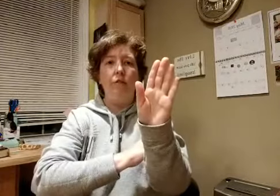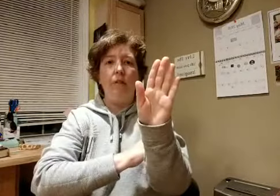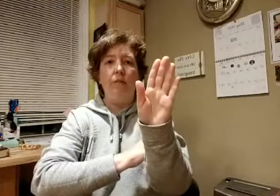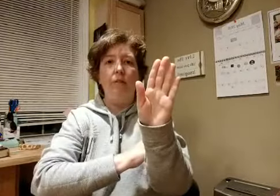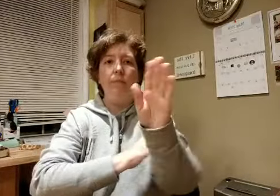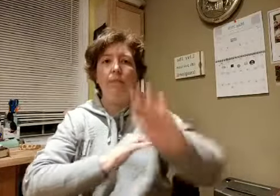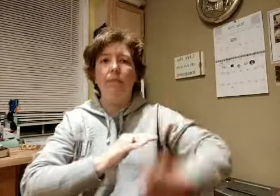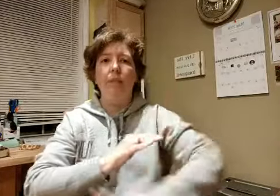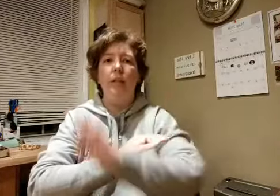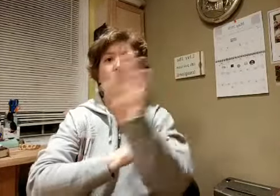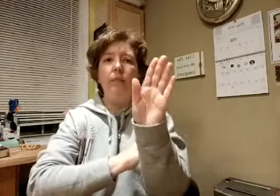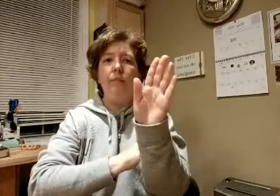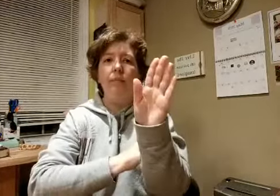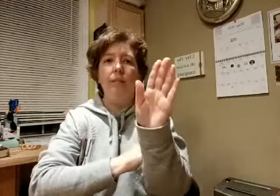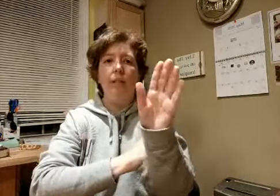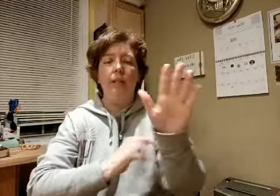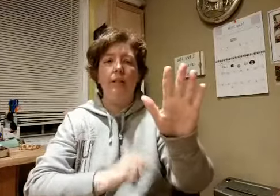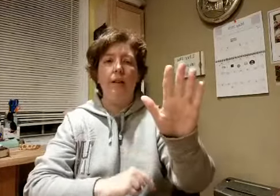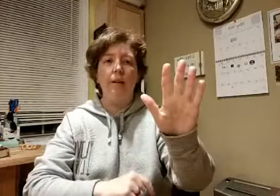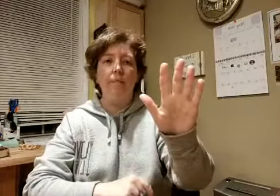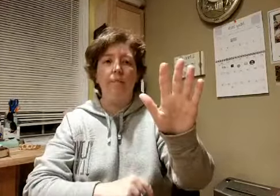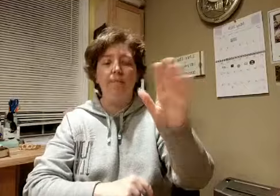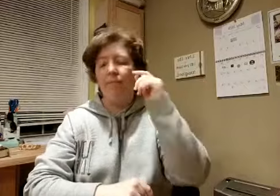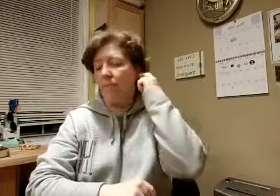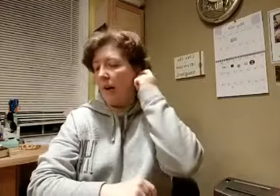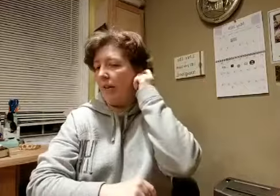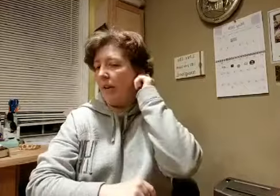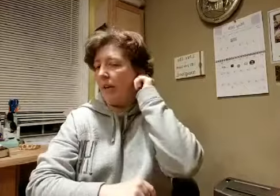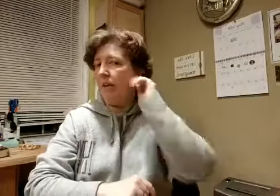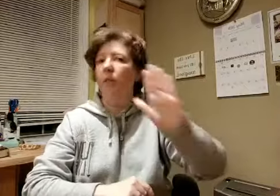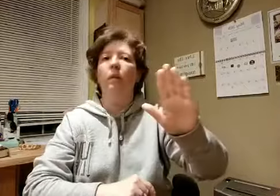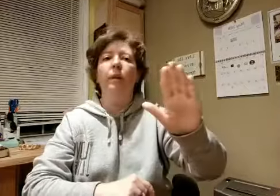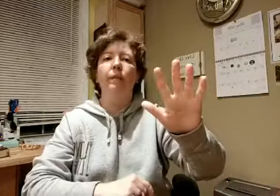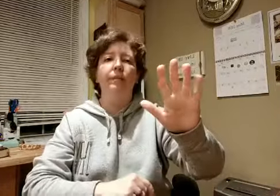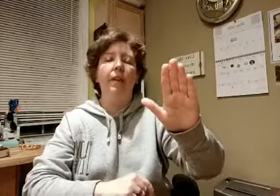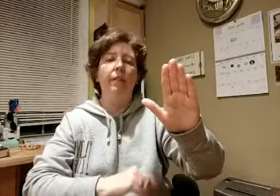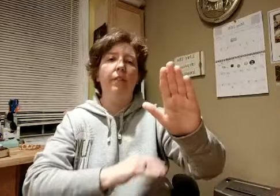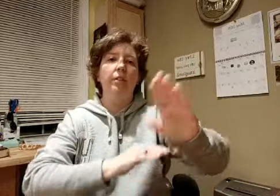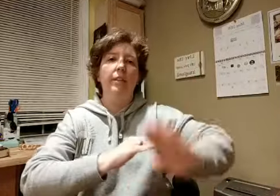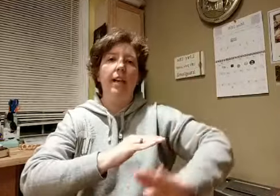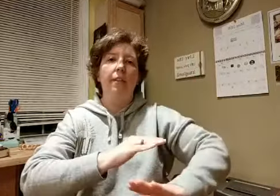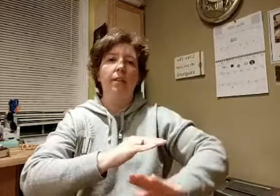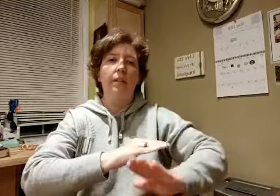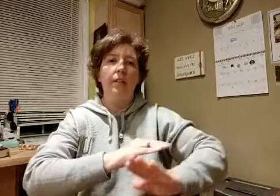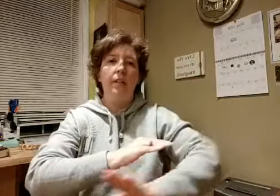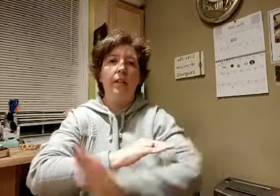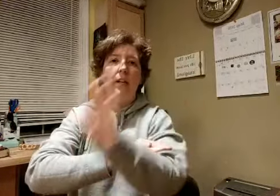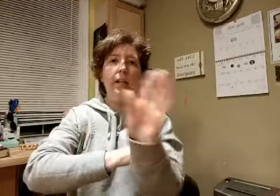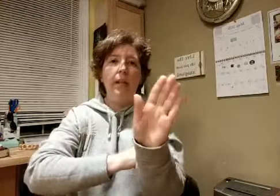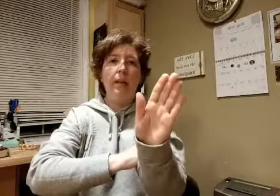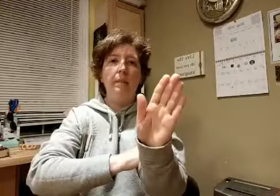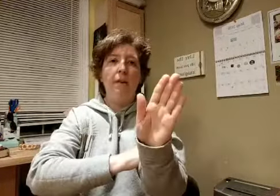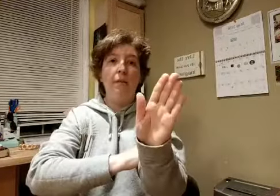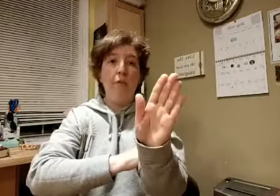Shield. It's a 5 hand or a 5 fingers together and comes out in front of